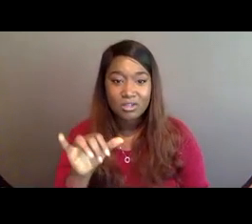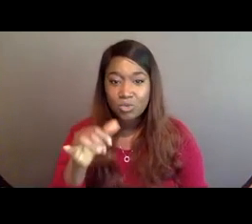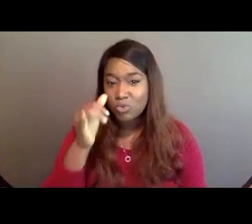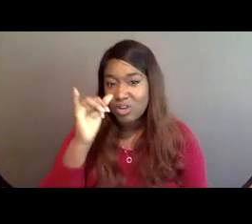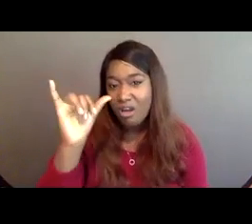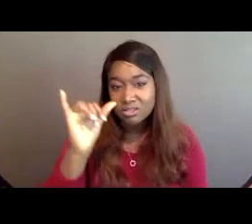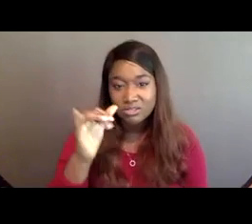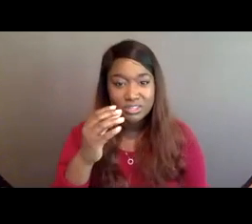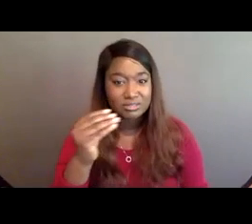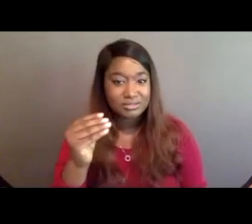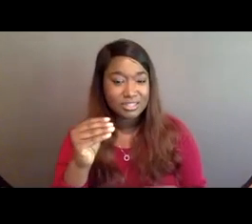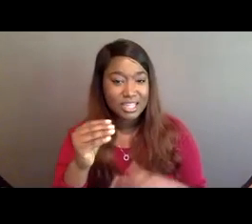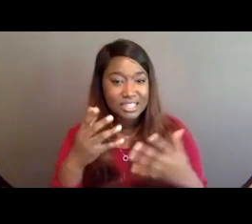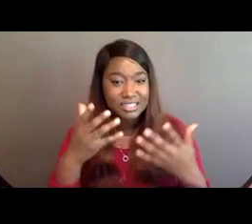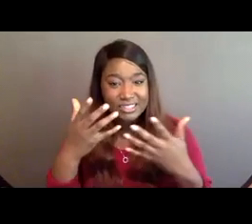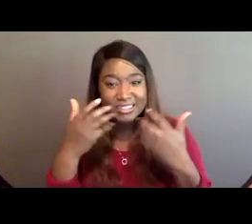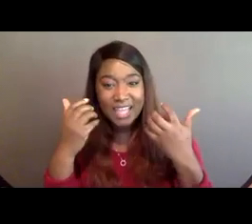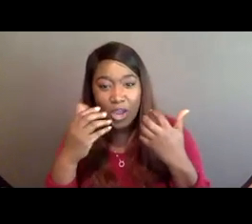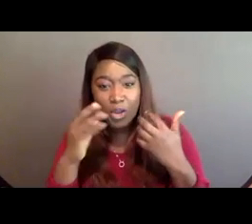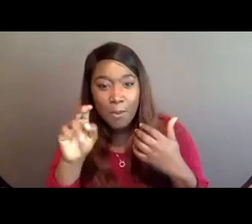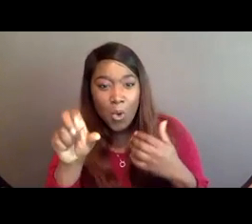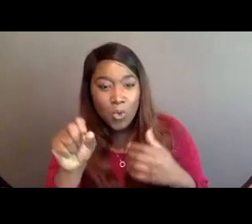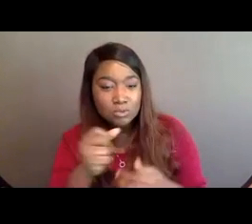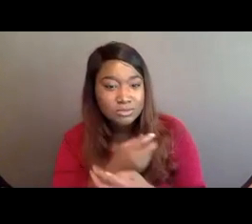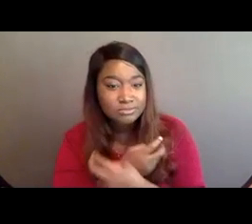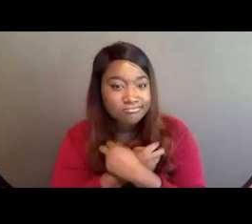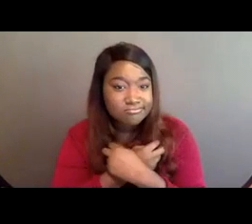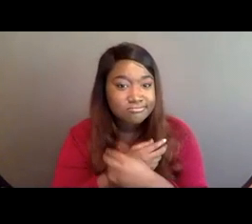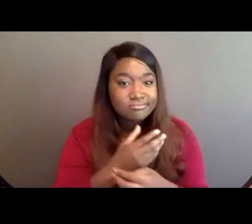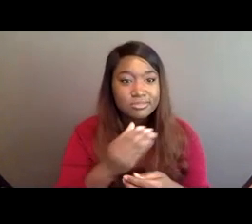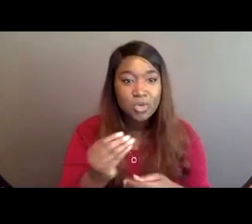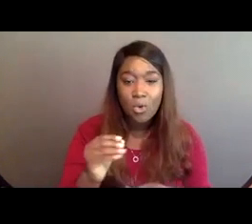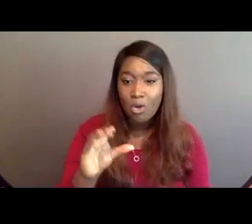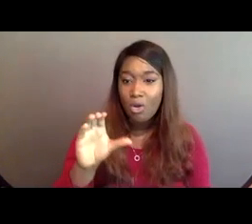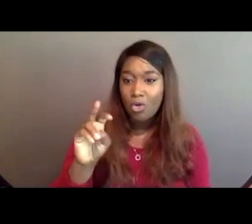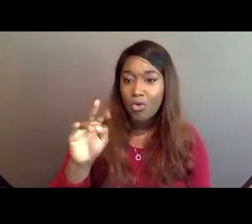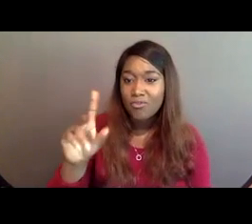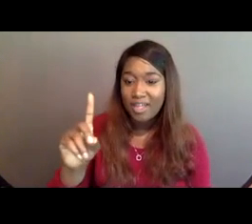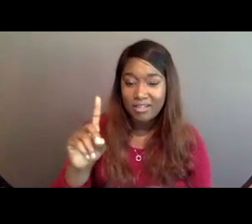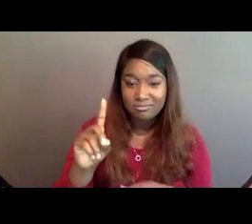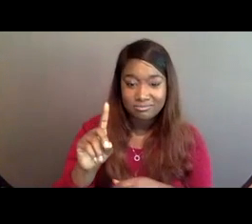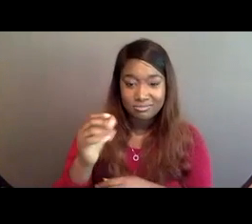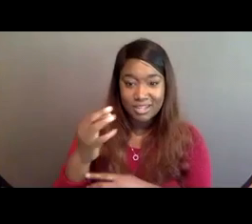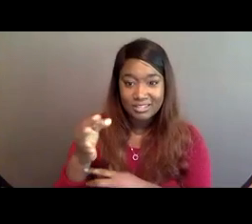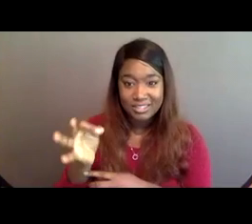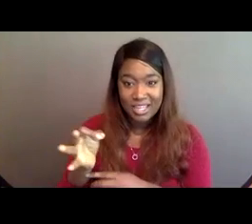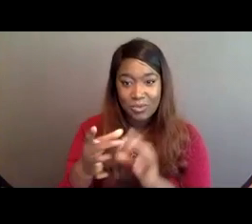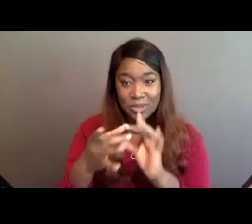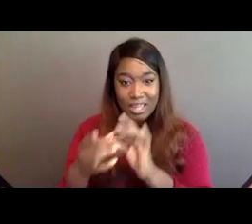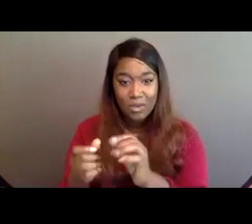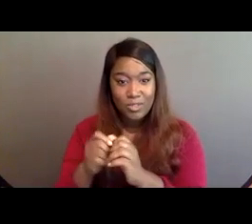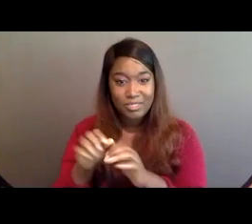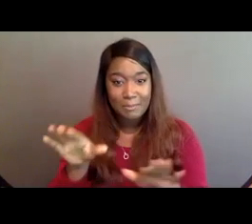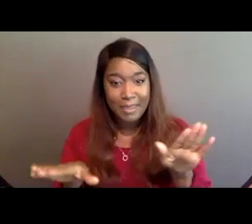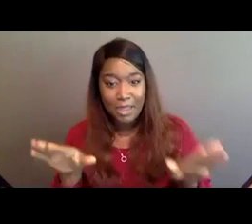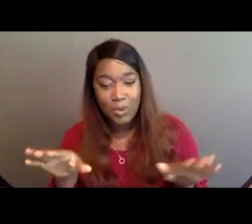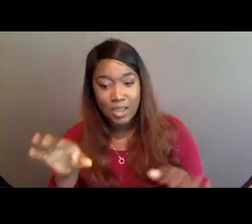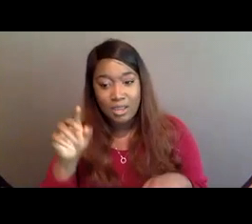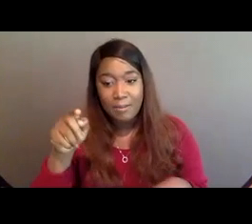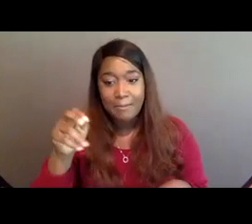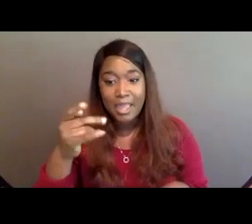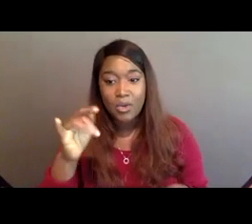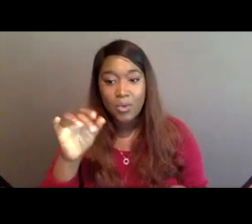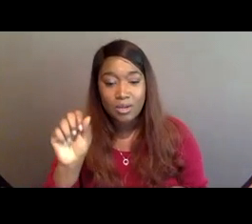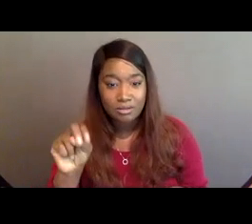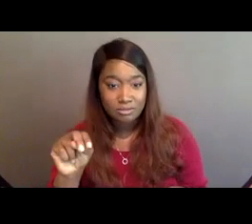recent COVID-19 environment, the pangolin. In the US, federal law mandates that certain plant and animal